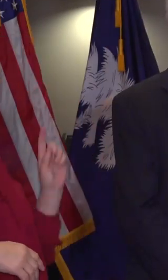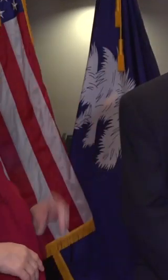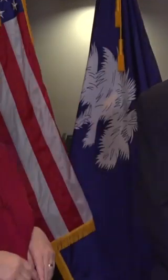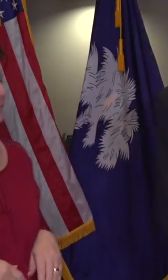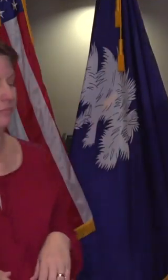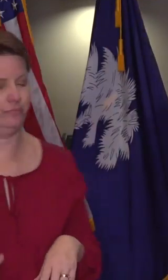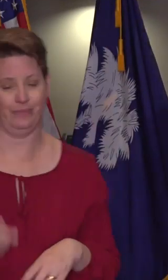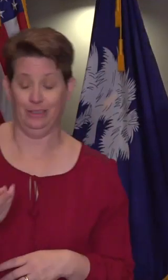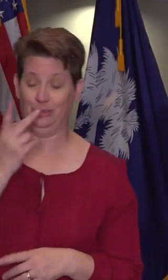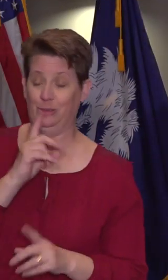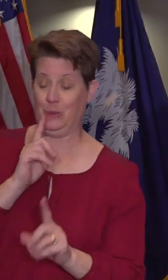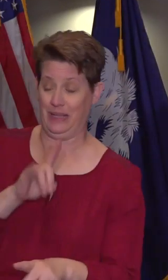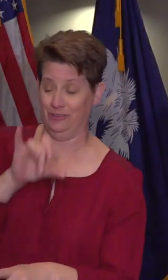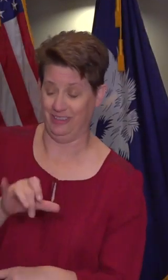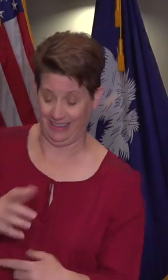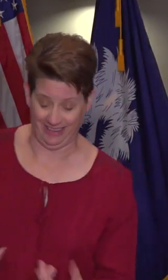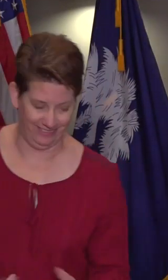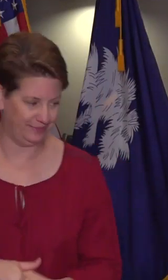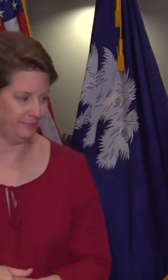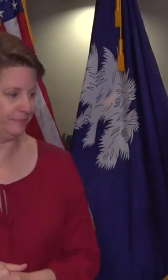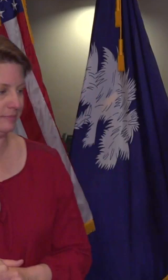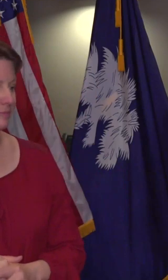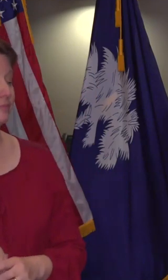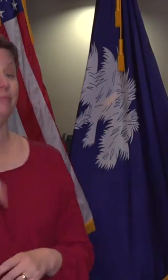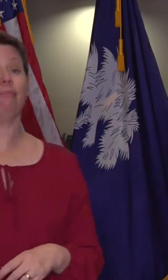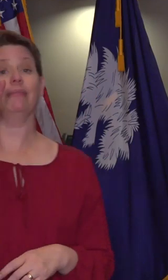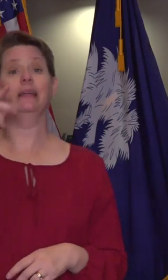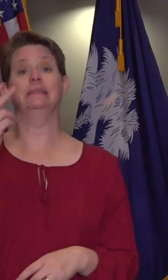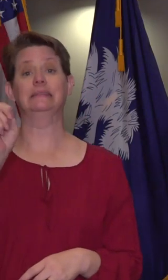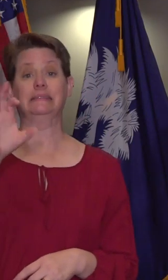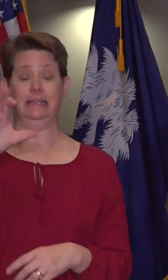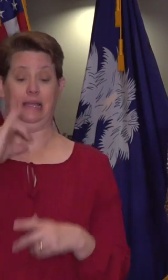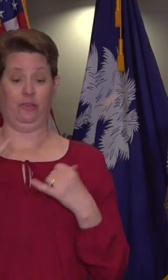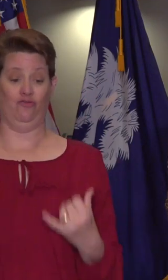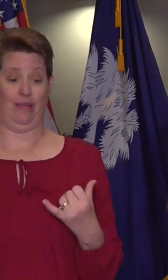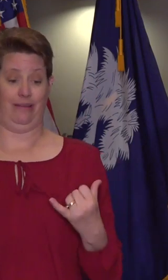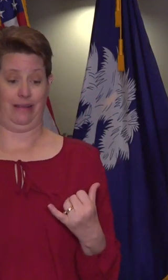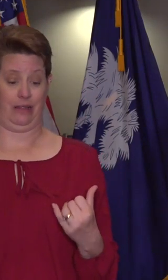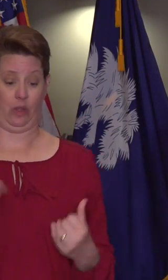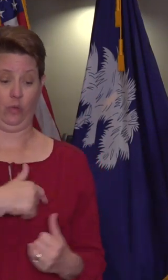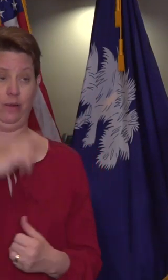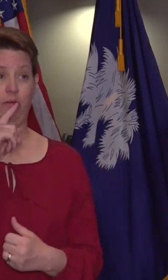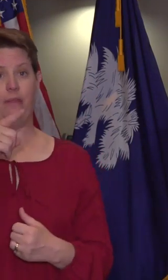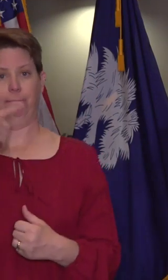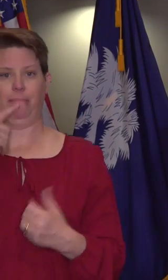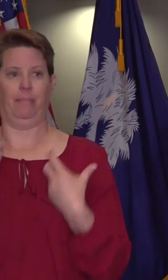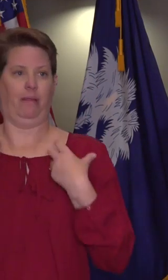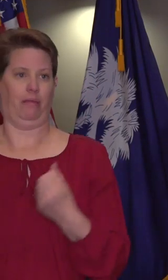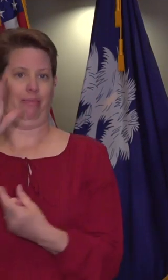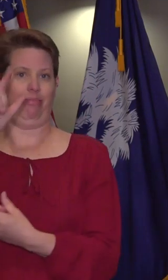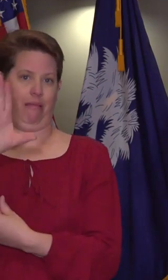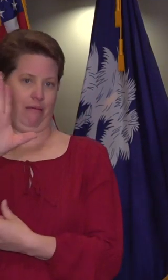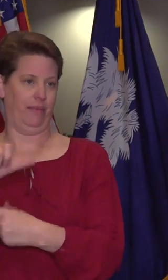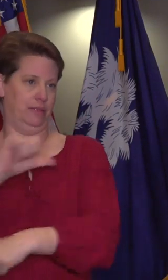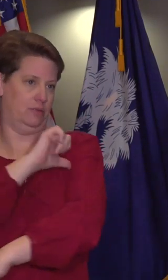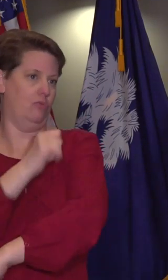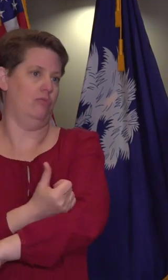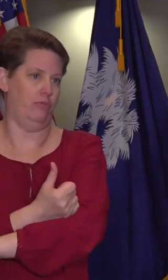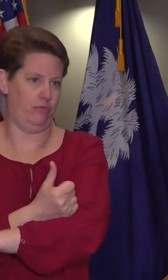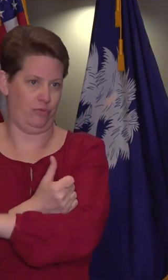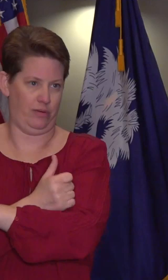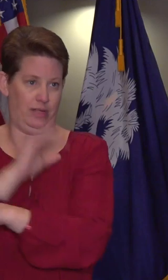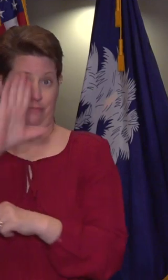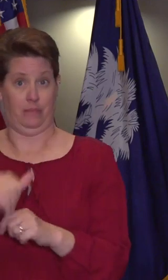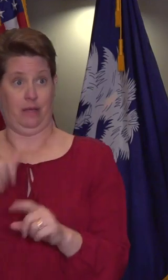There's two answers to that. One, DHEC right now is the lab, the public health lab, that is authorized by the